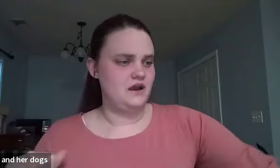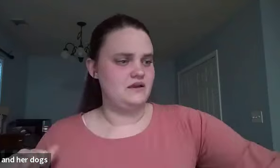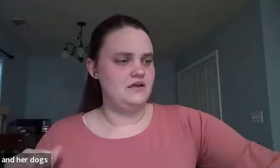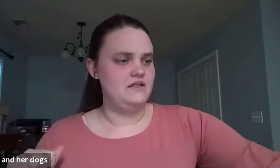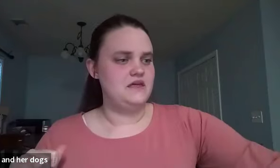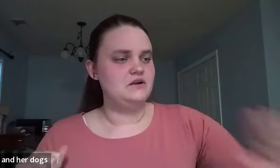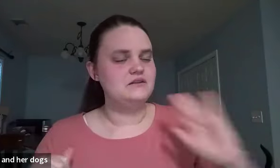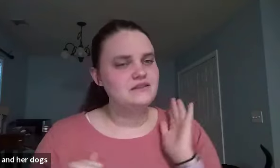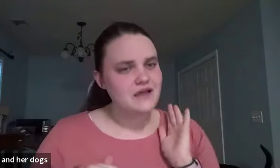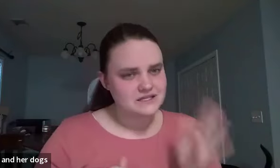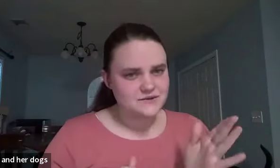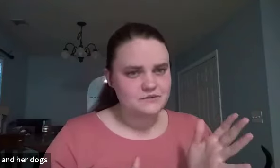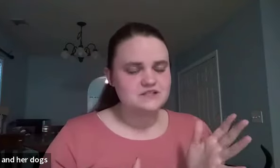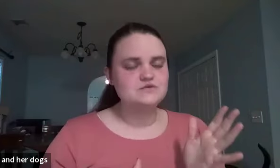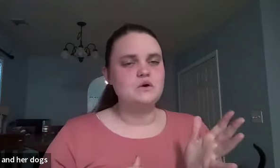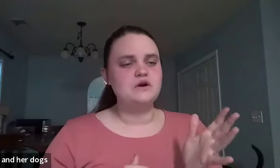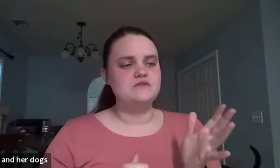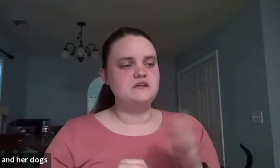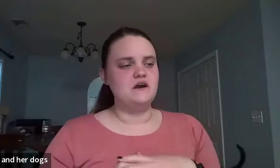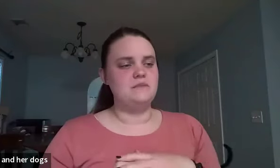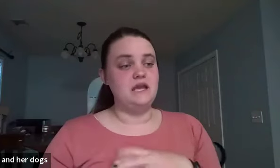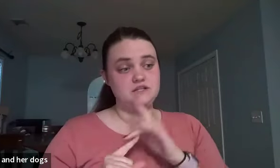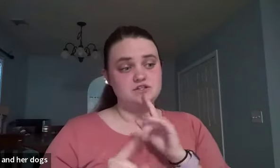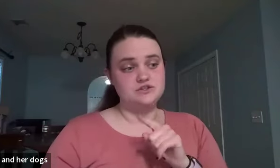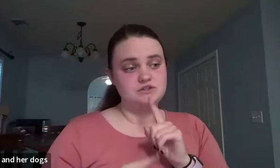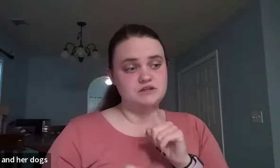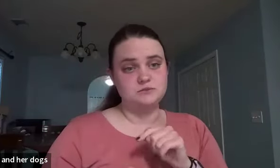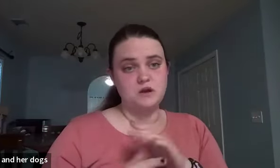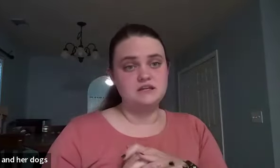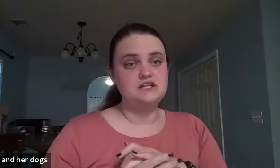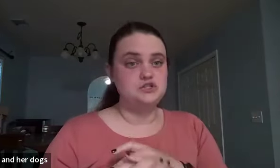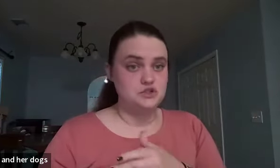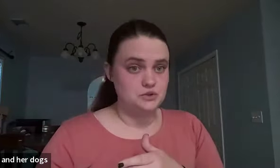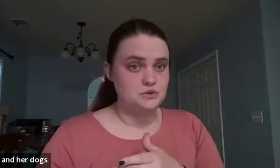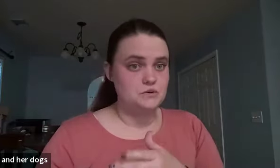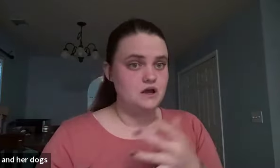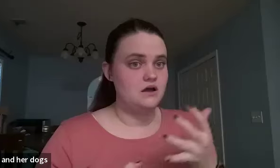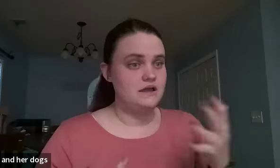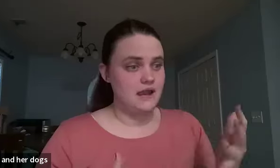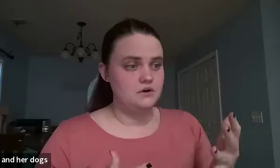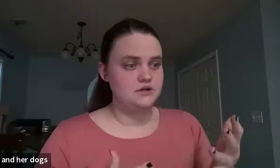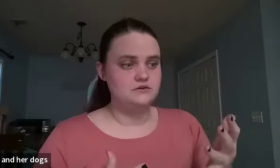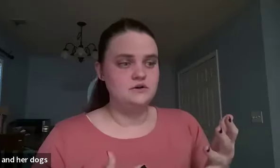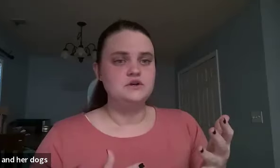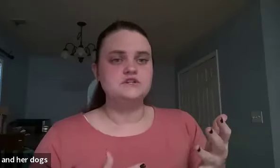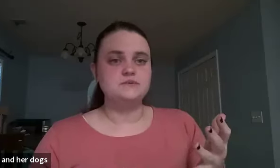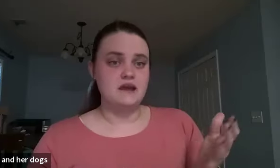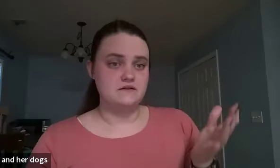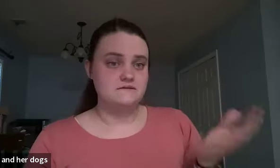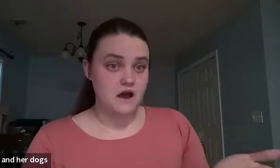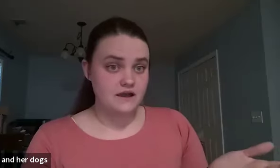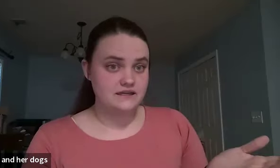Okay. Then our last few ones were the answers, like responding to like how are you? So we had